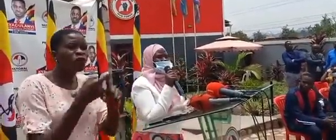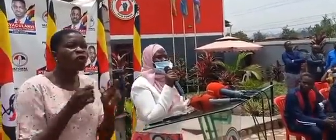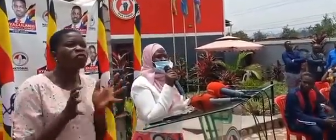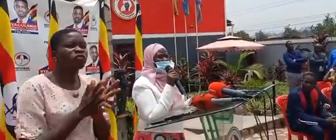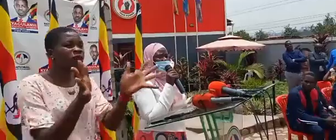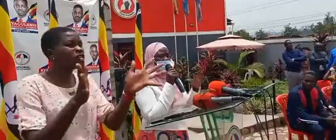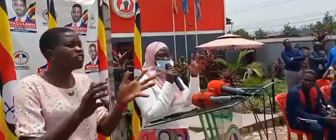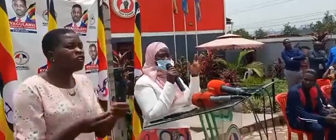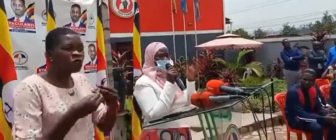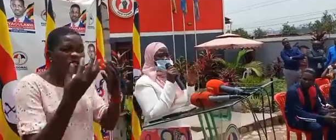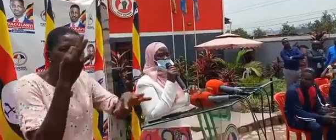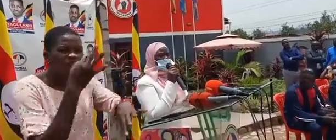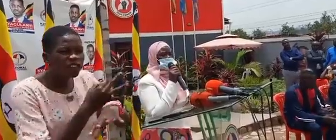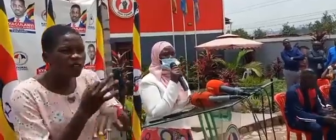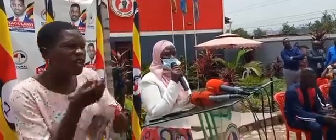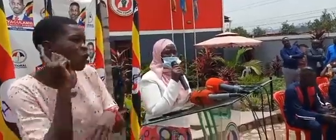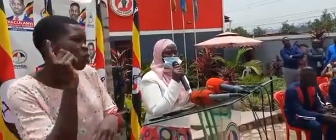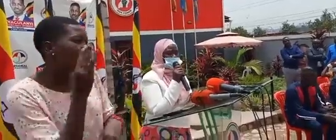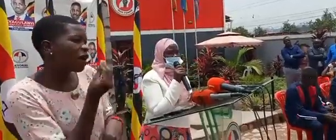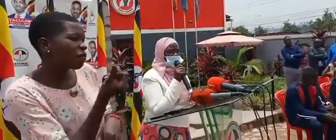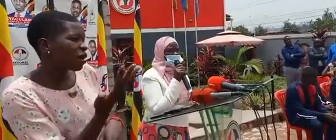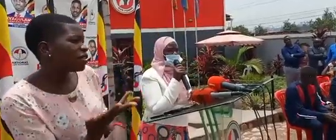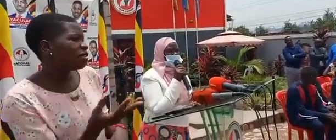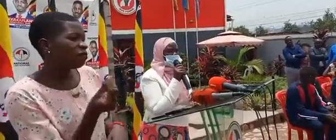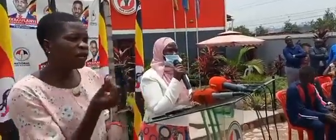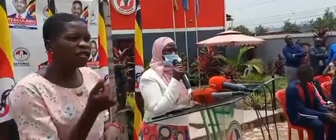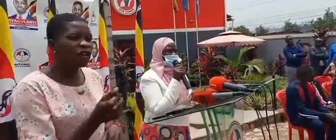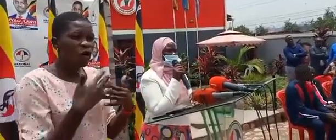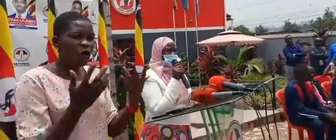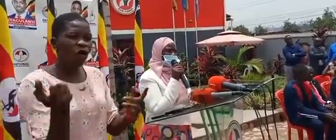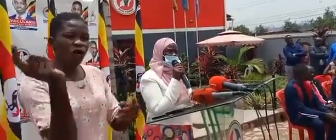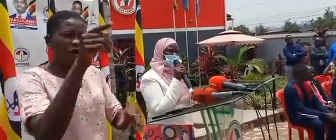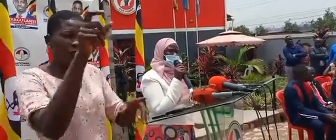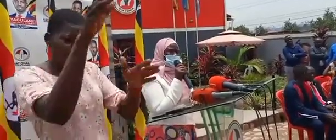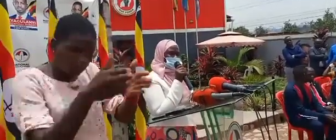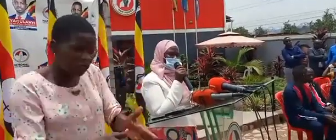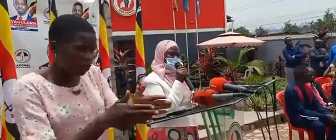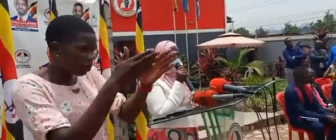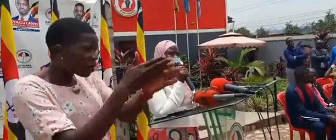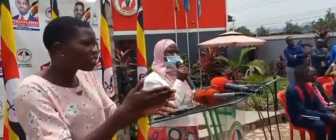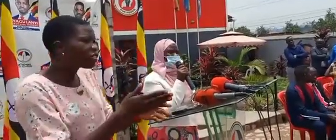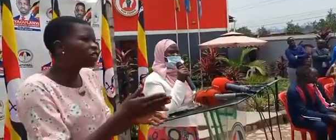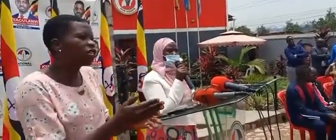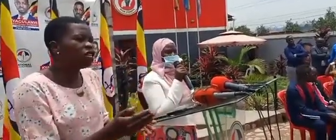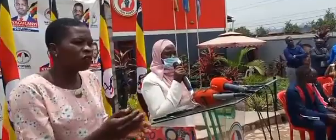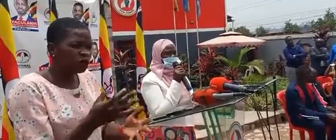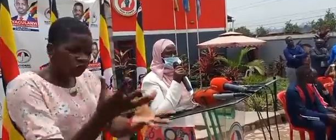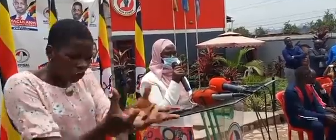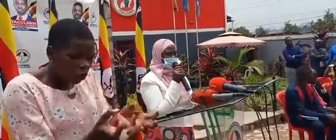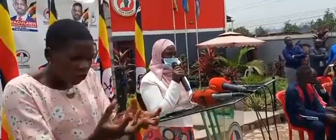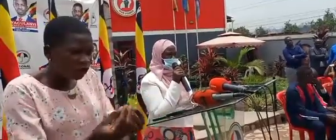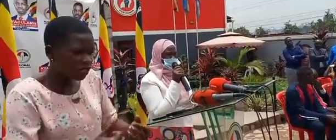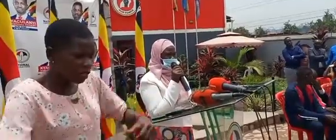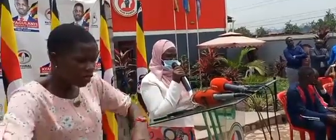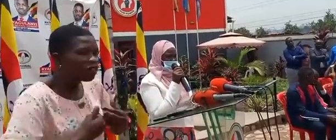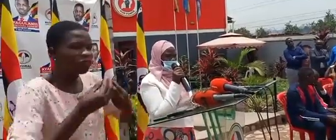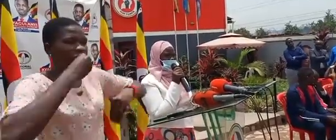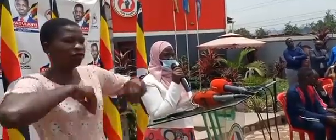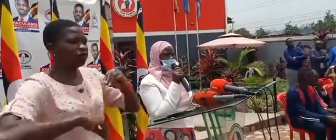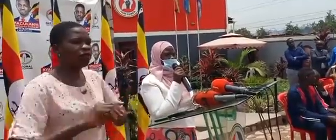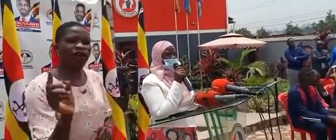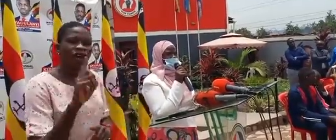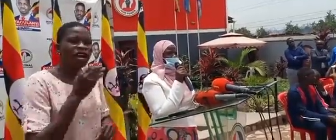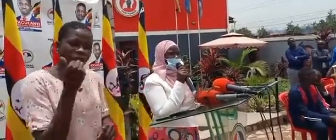lines and coming to you in person to collect money. Please, it's better for you to visit the offices and drop whatever you want to contribute to us